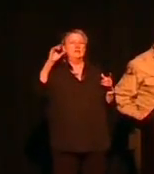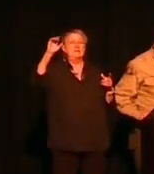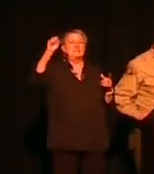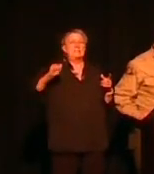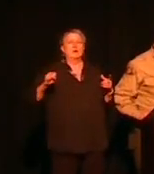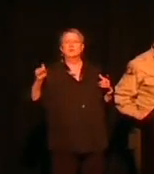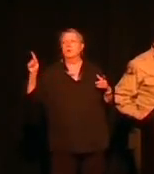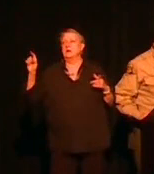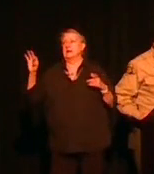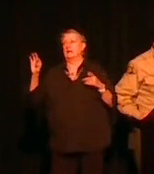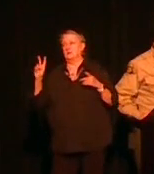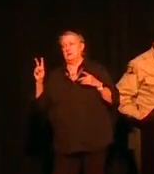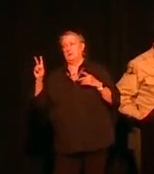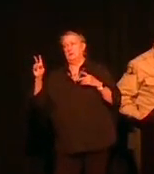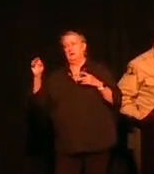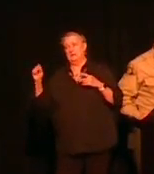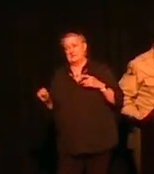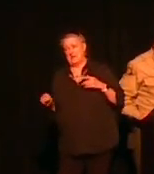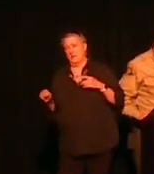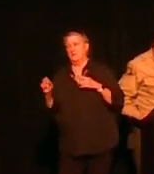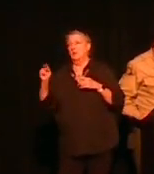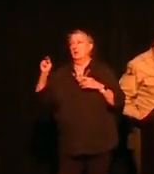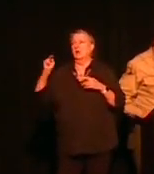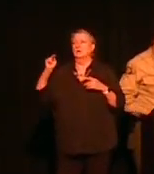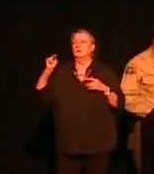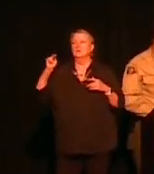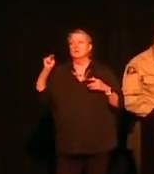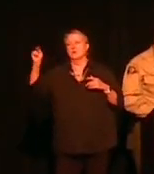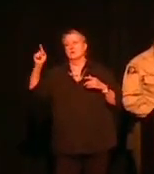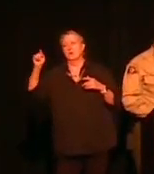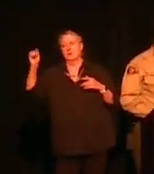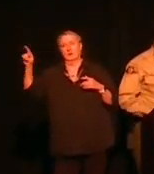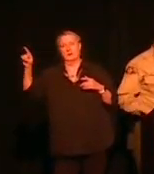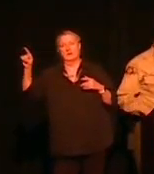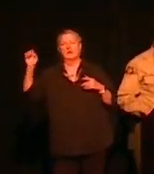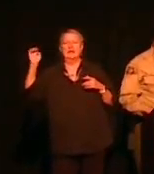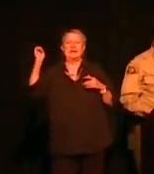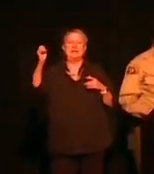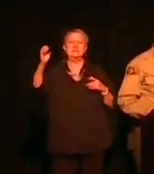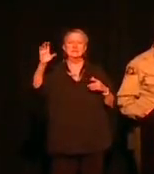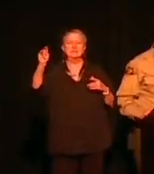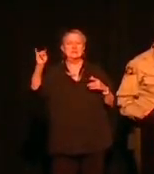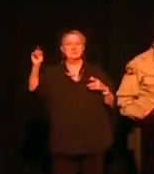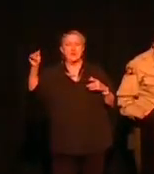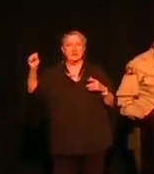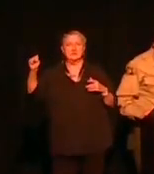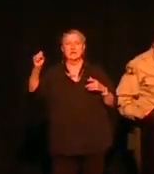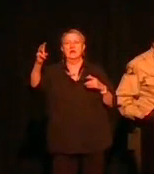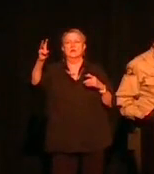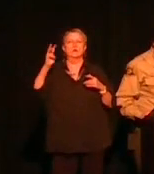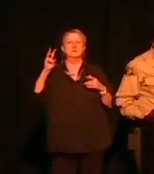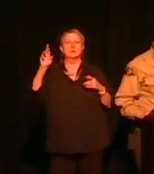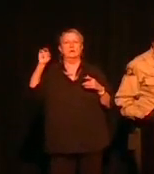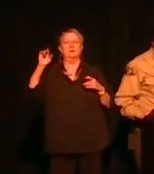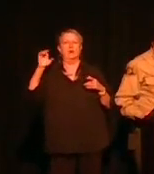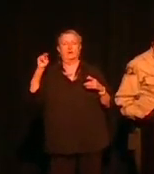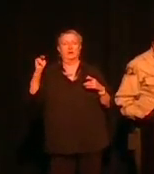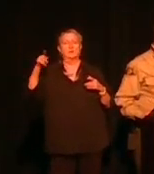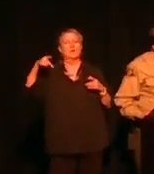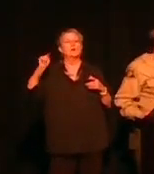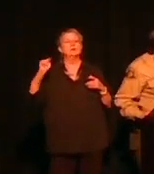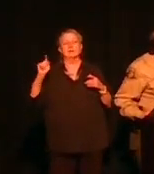south of 192, north of 101, east of Casitas Pass, and west of Rincon Point, including Rincon